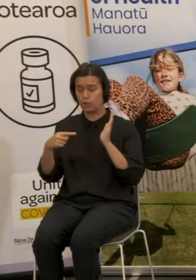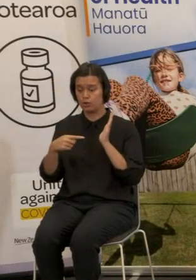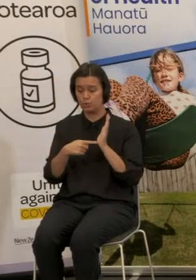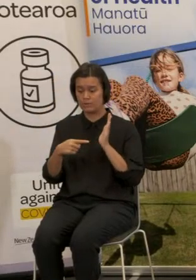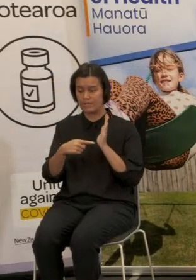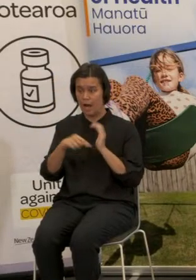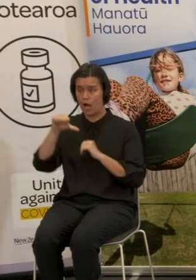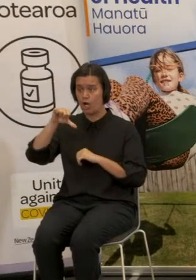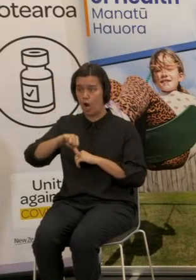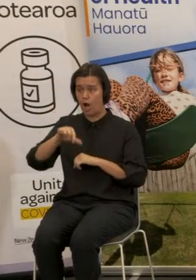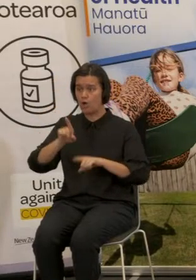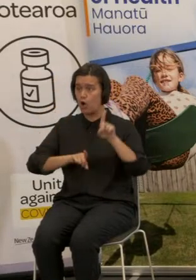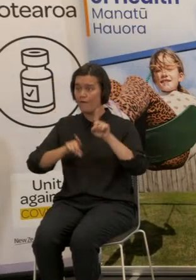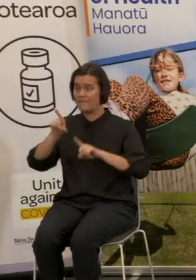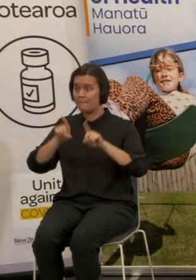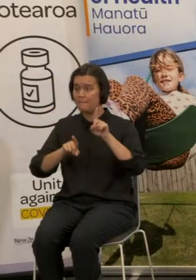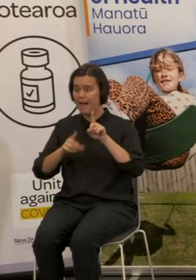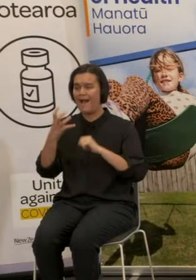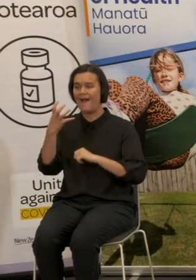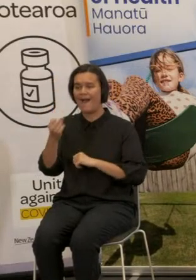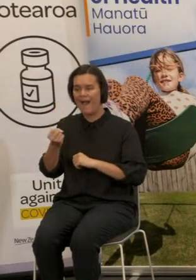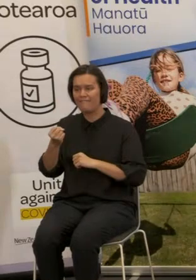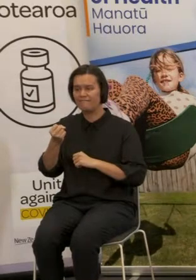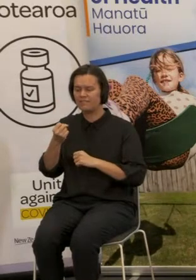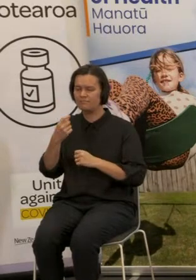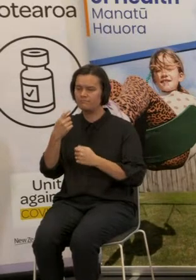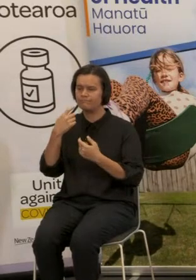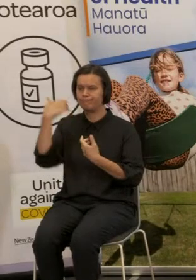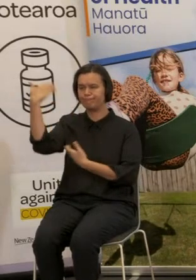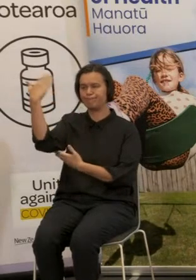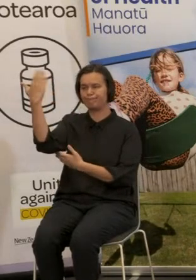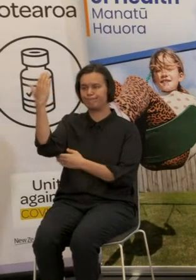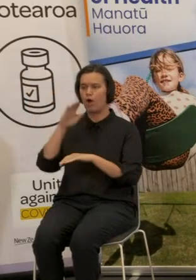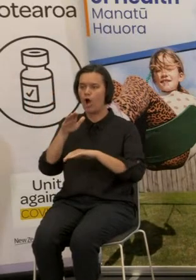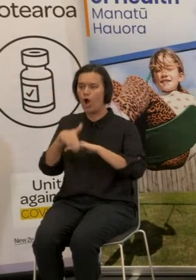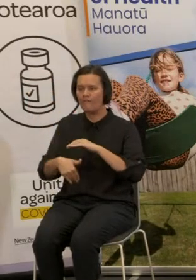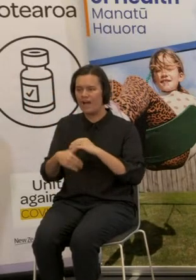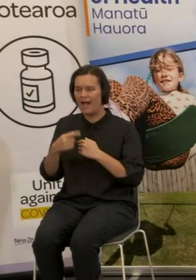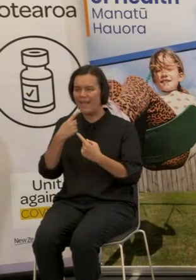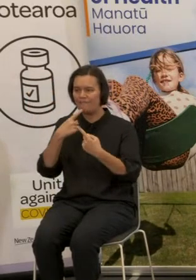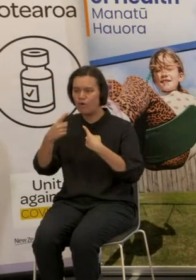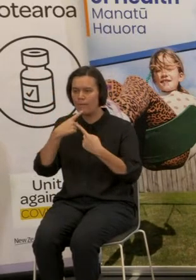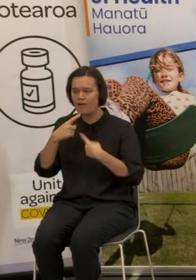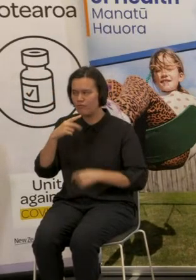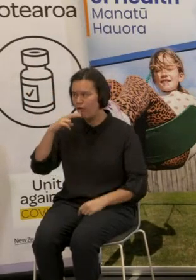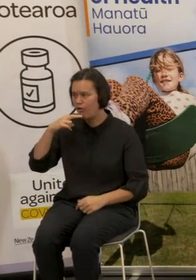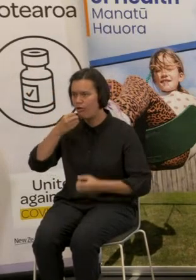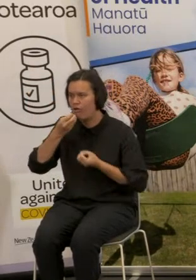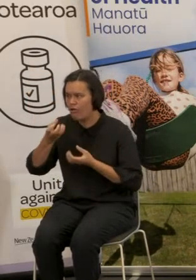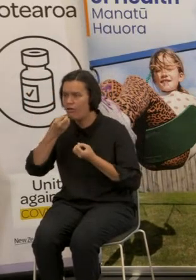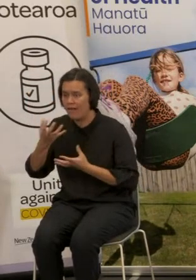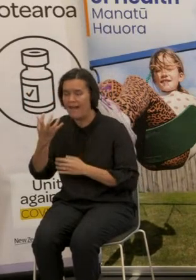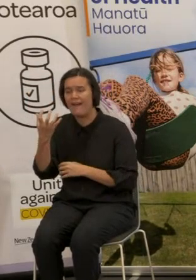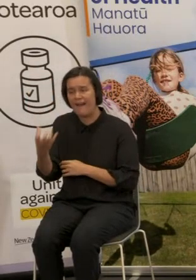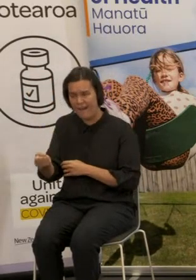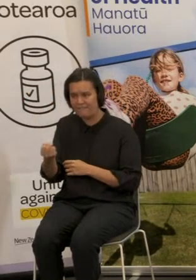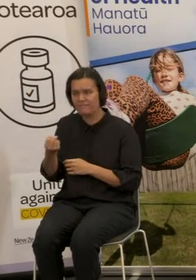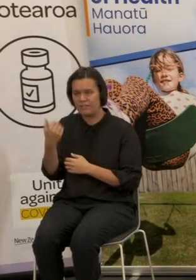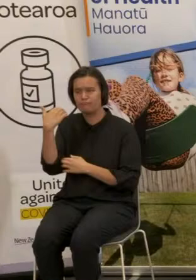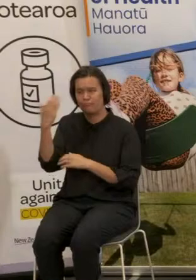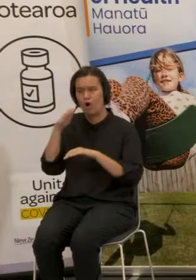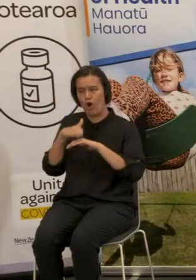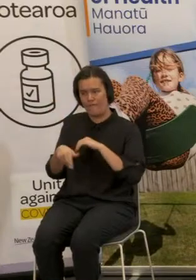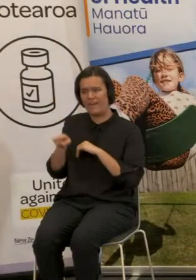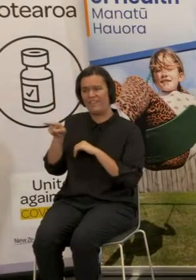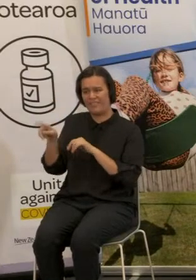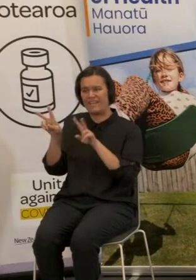9th, a Science Media Centre briefing around disinformation. So we can answer some questions here, and Nikki in particular is very good on